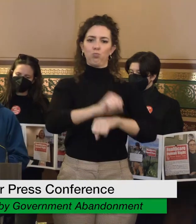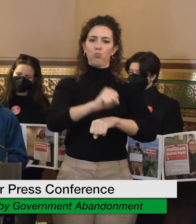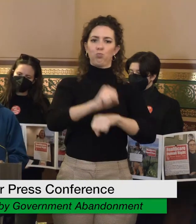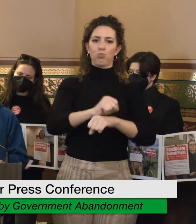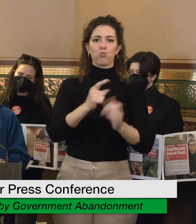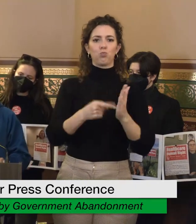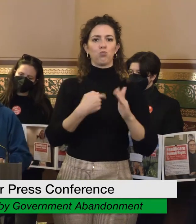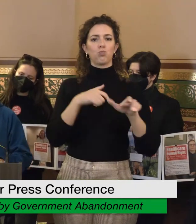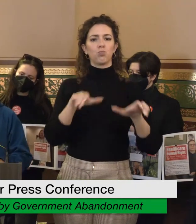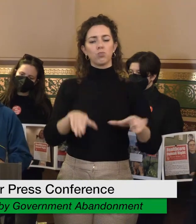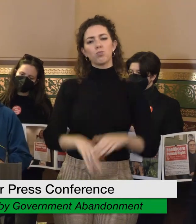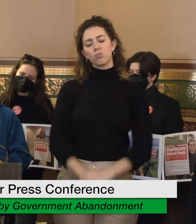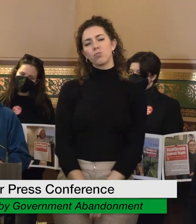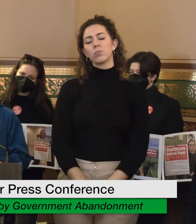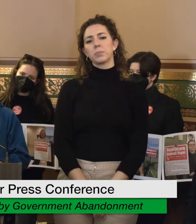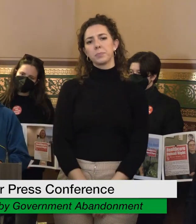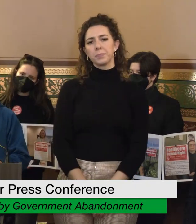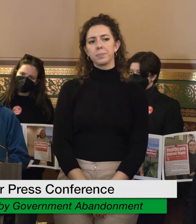And